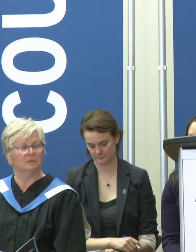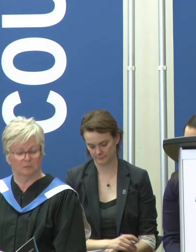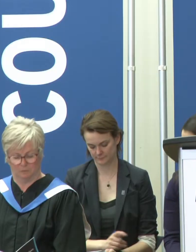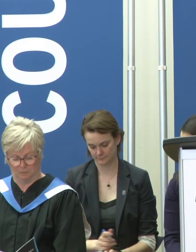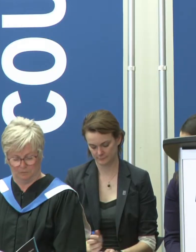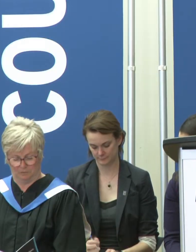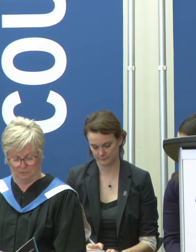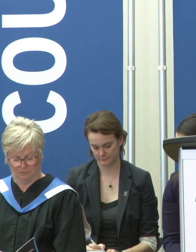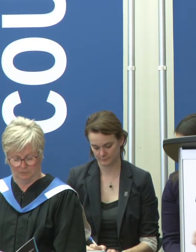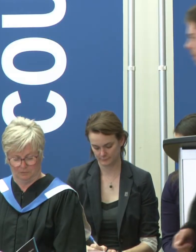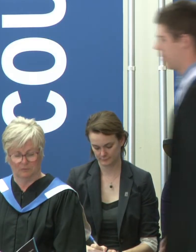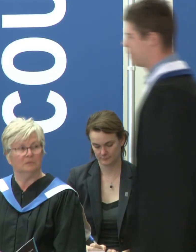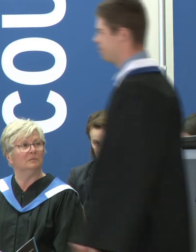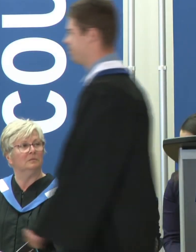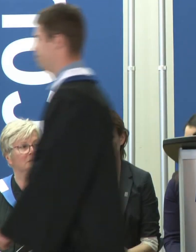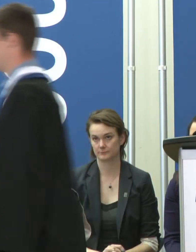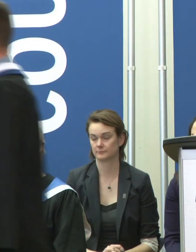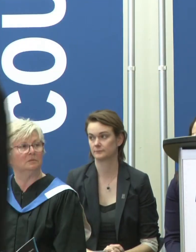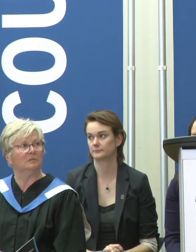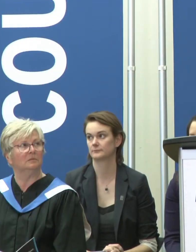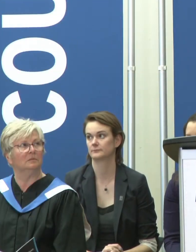Dylan Sanford.